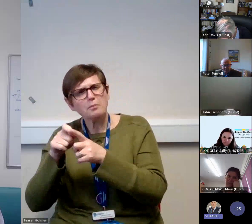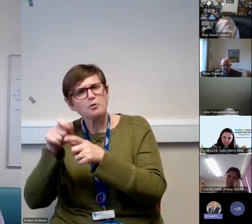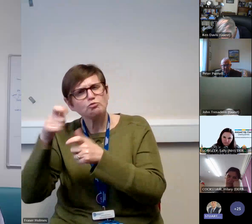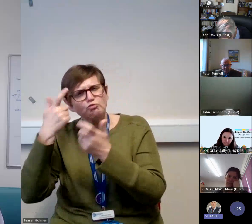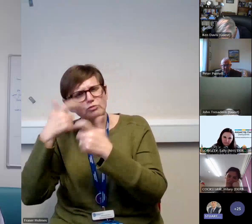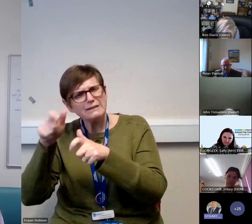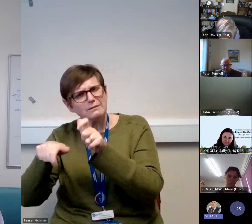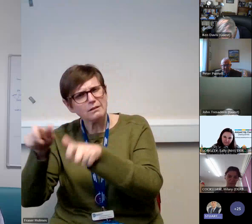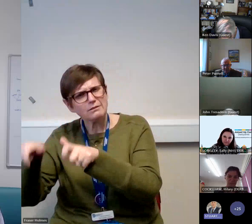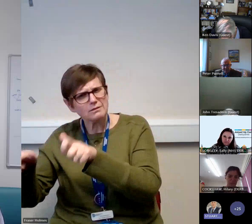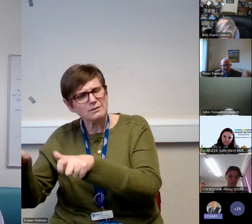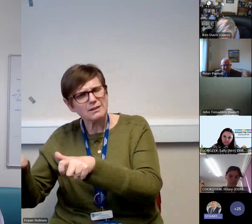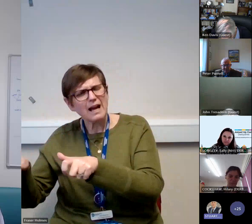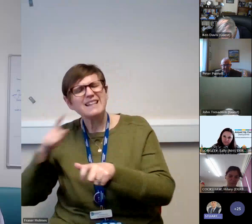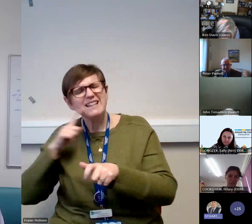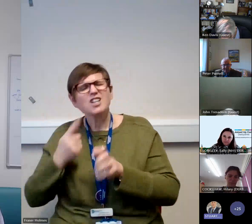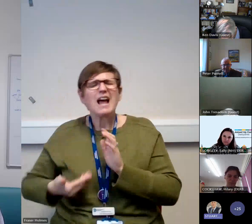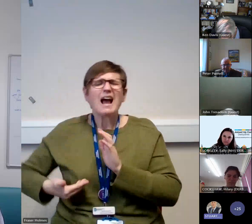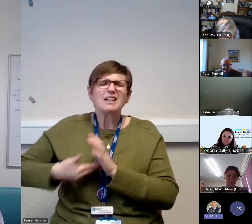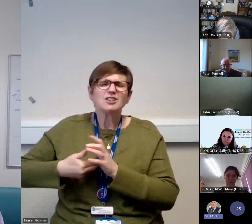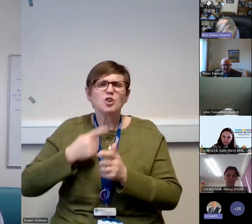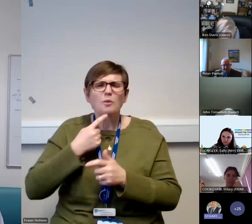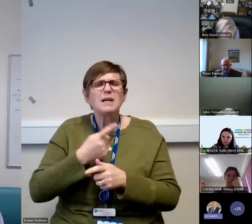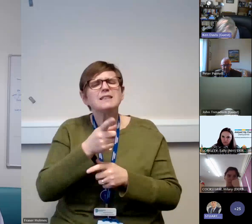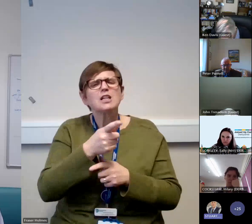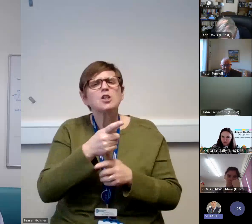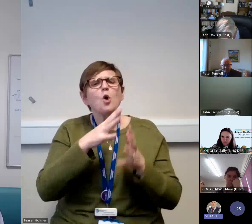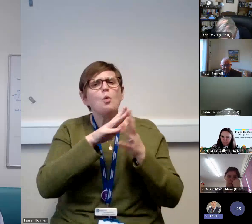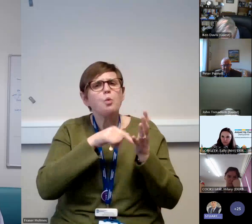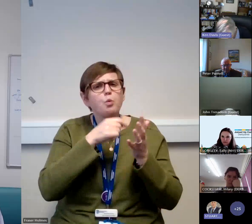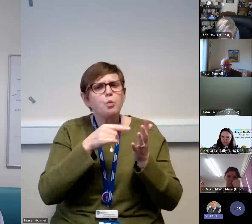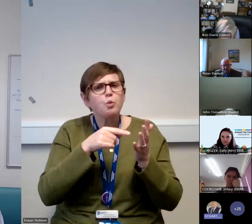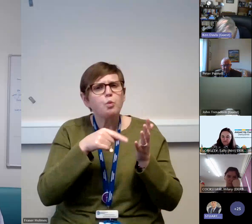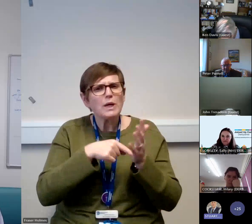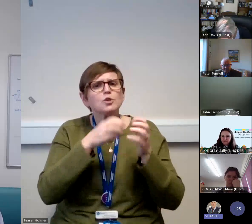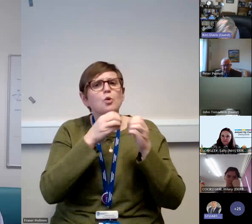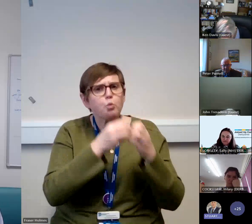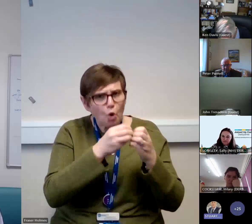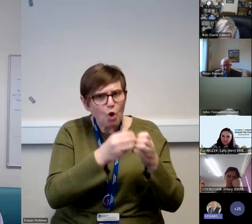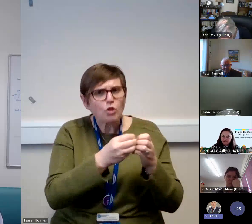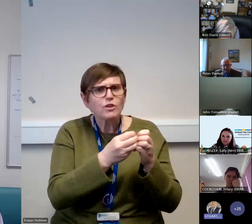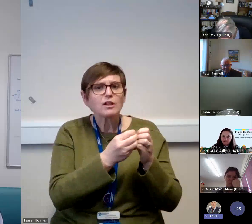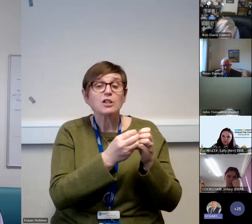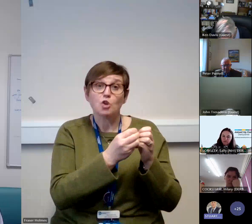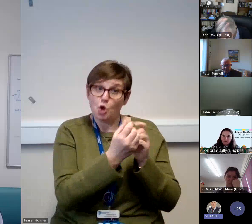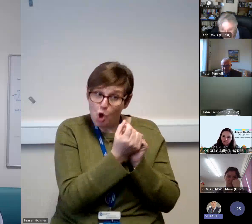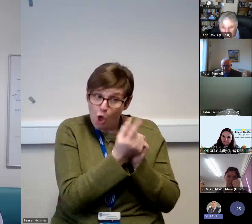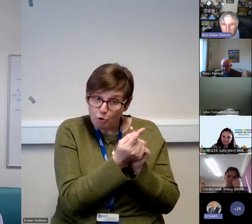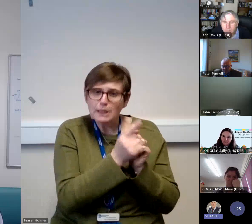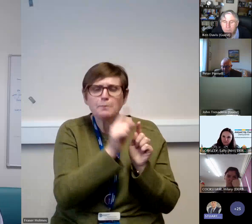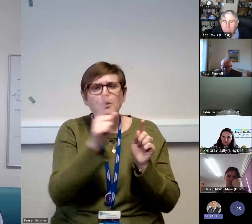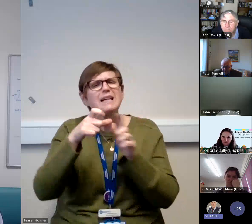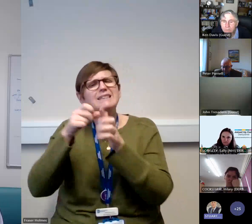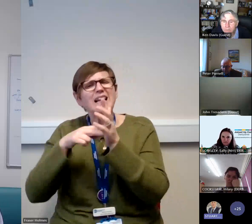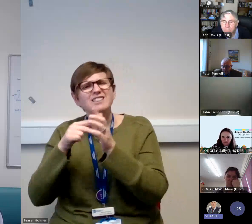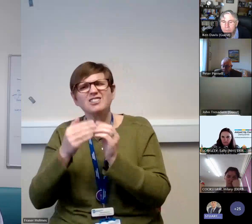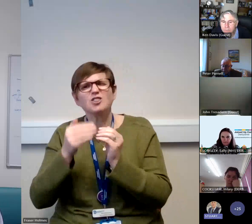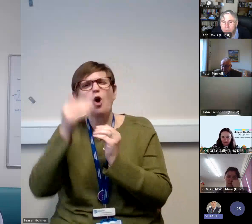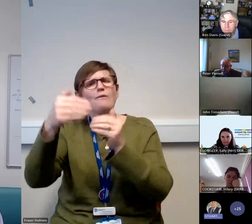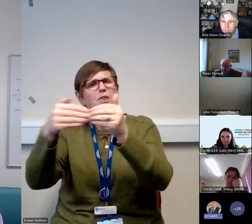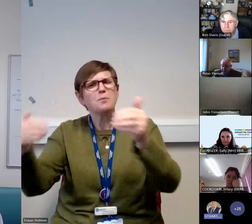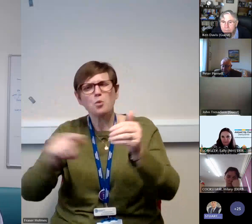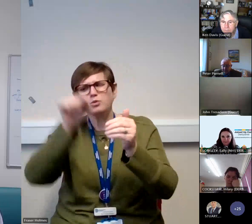comment later, which I think is to do with this. He says Whitworth is the closest, but Denton is across the border. So does Denton affect Glossop